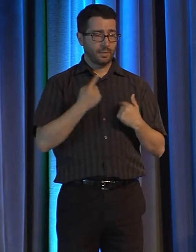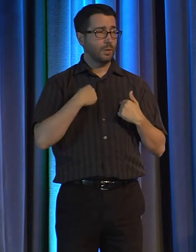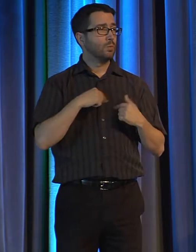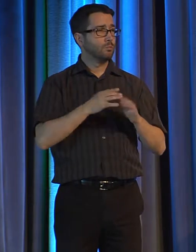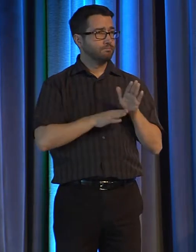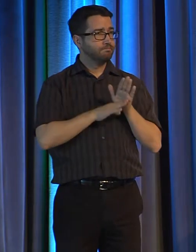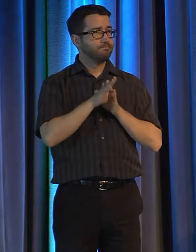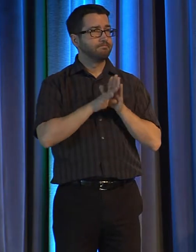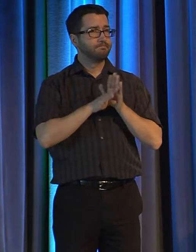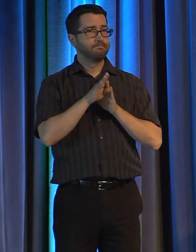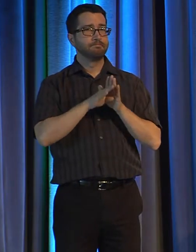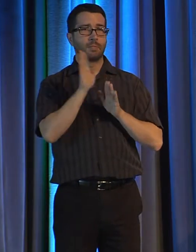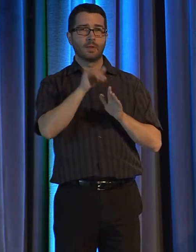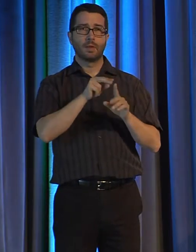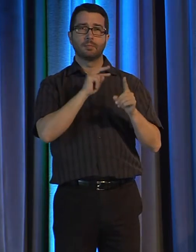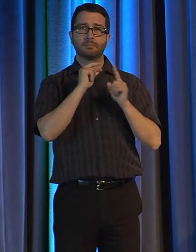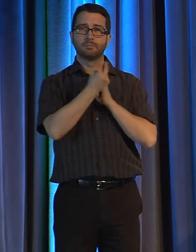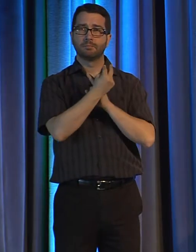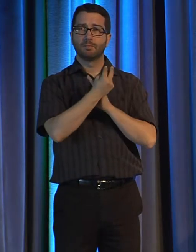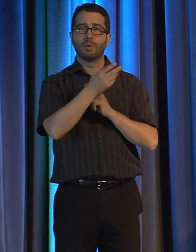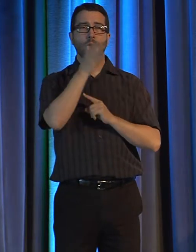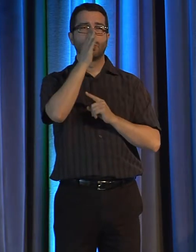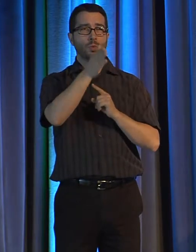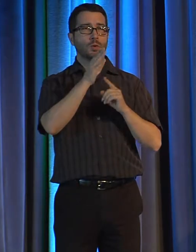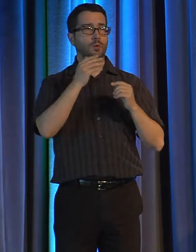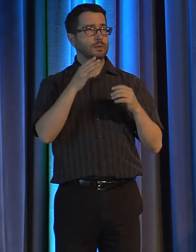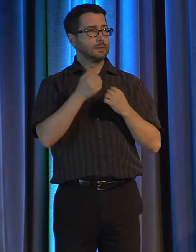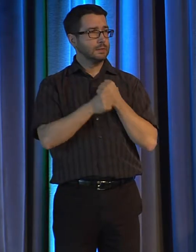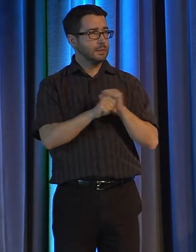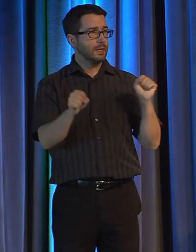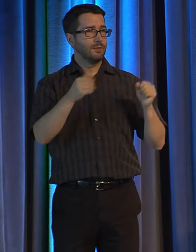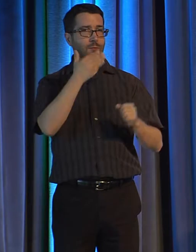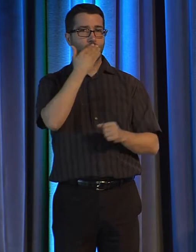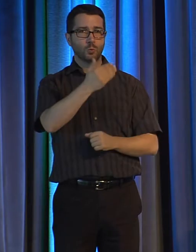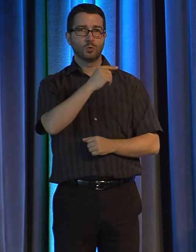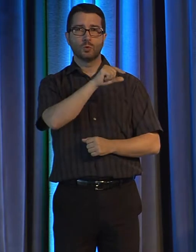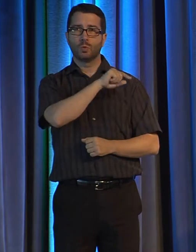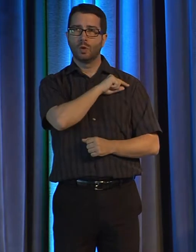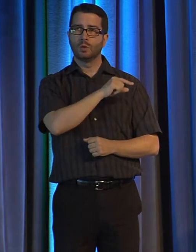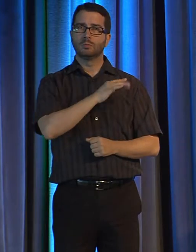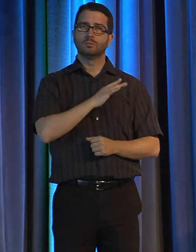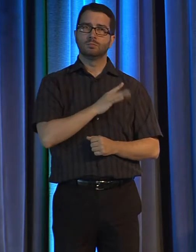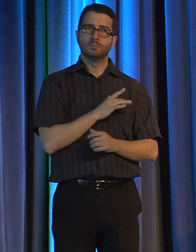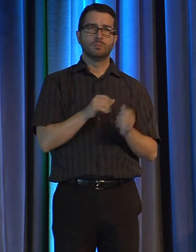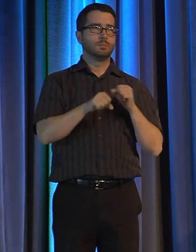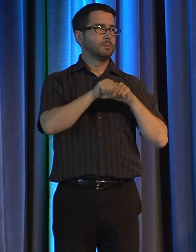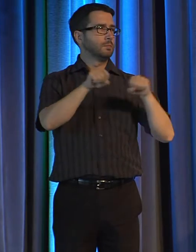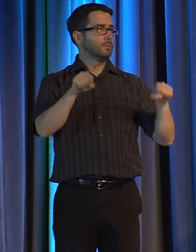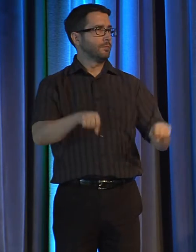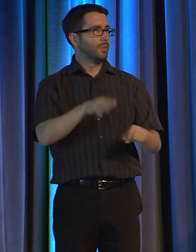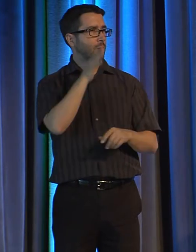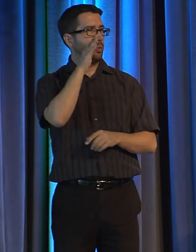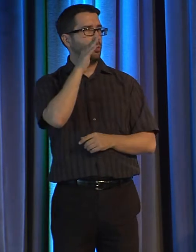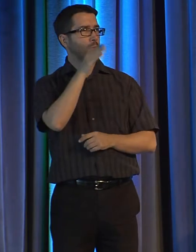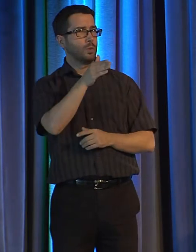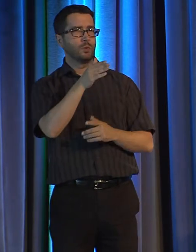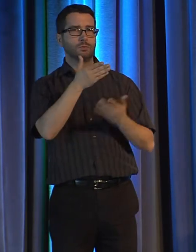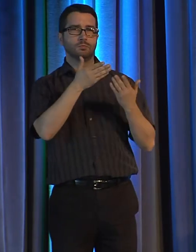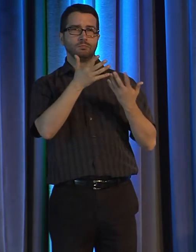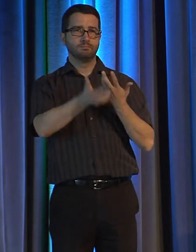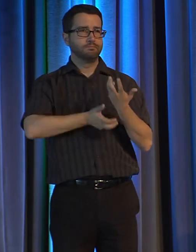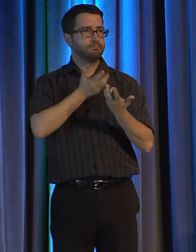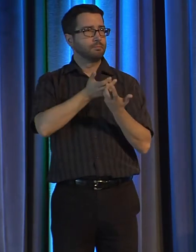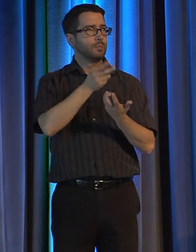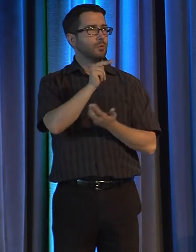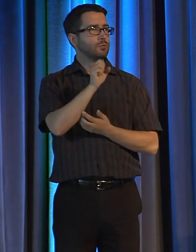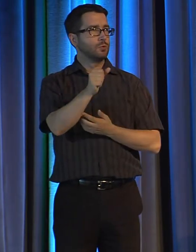approach. We are focused on building a safe, high-quality health system that serves Nova Scotians every day to be healthy and stay